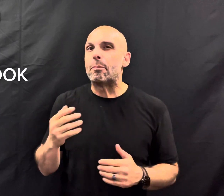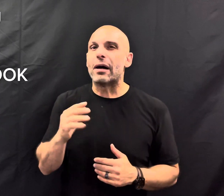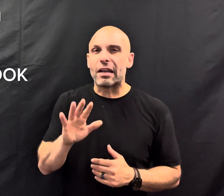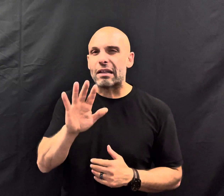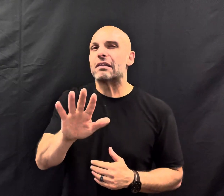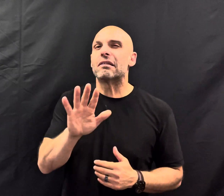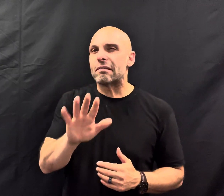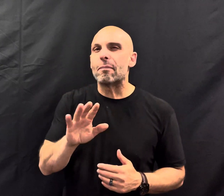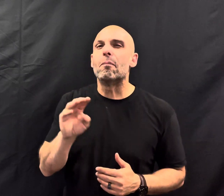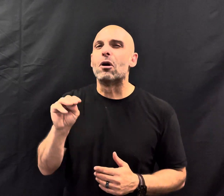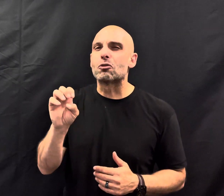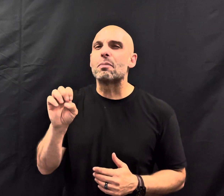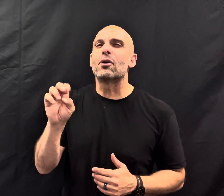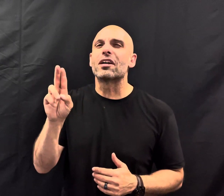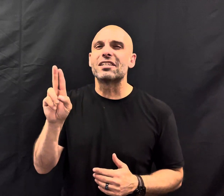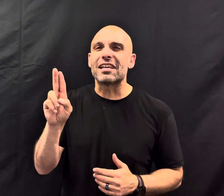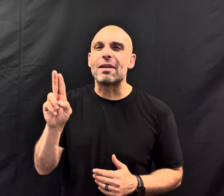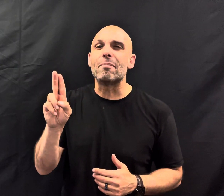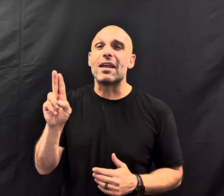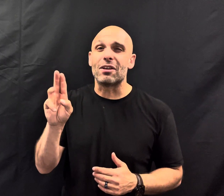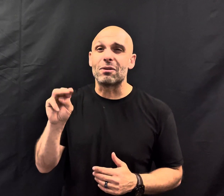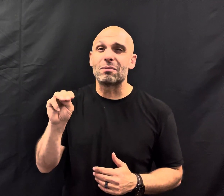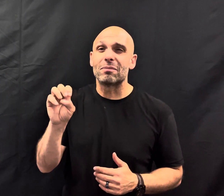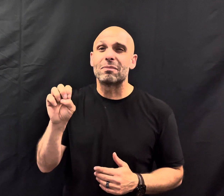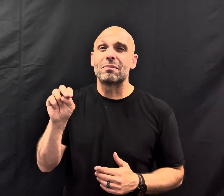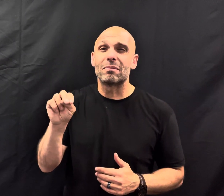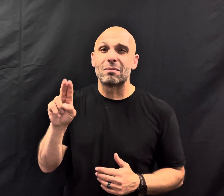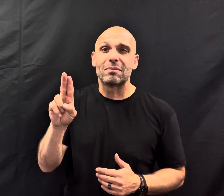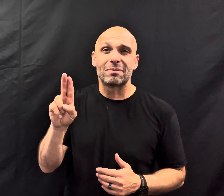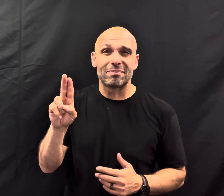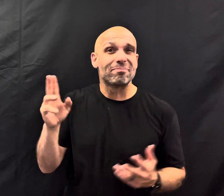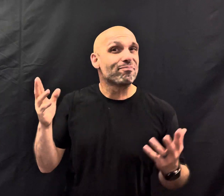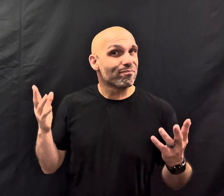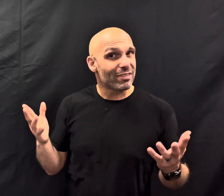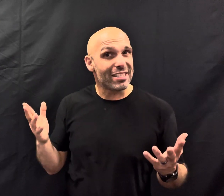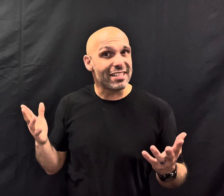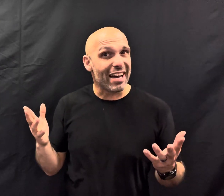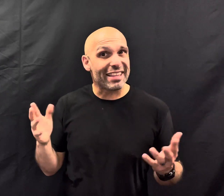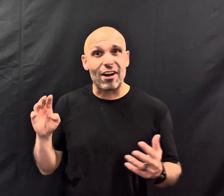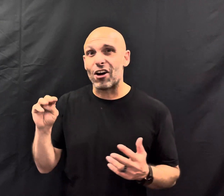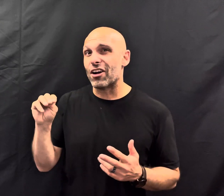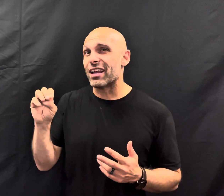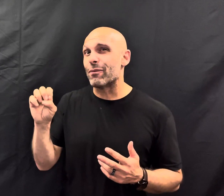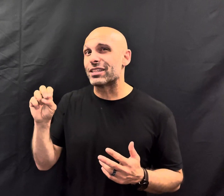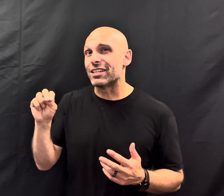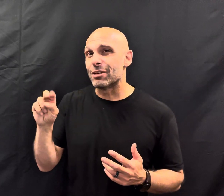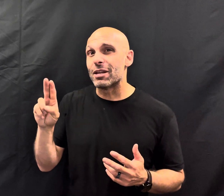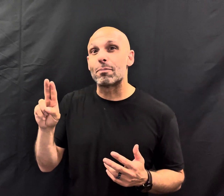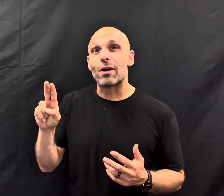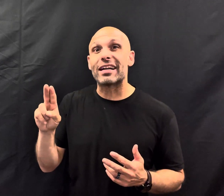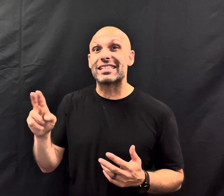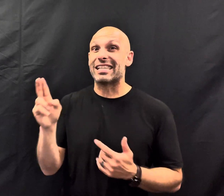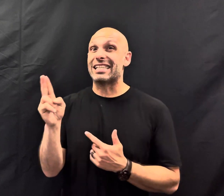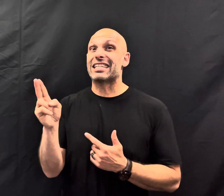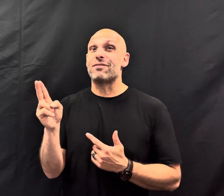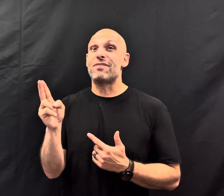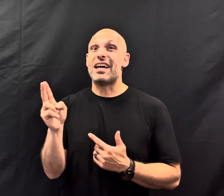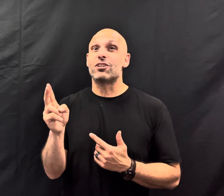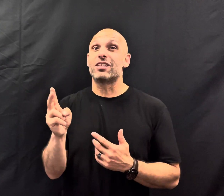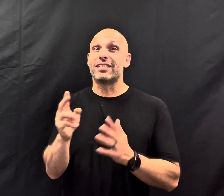but most people are going to sign menu. It's not that hard, and with a little bit of practice, it's actually faster than